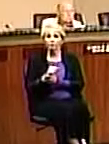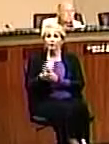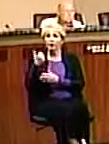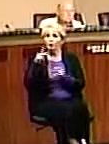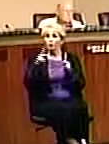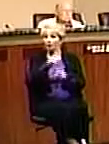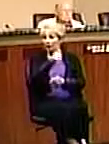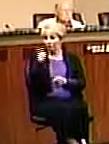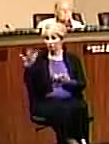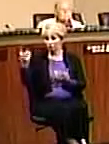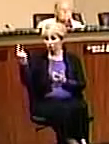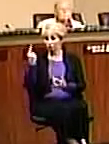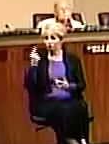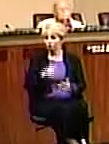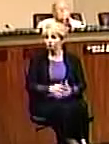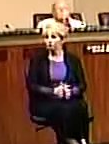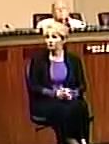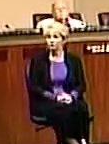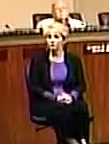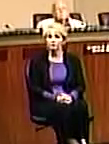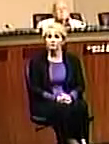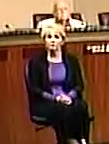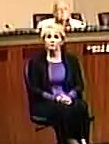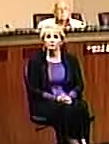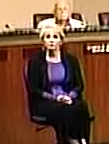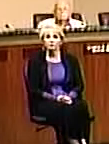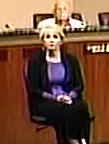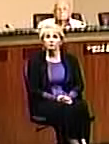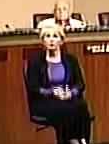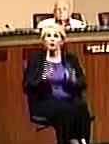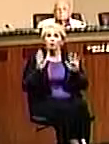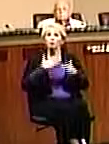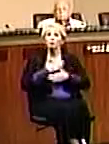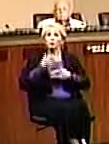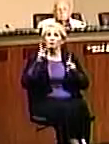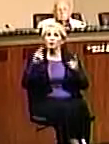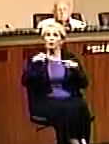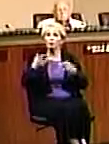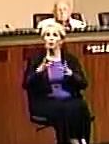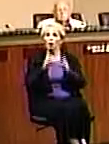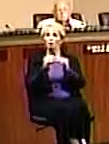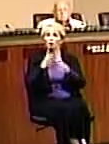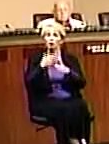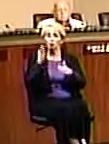Anyone else? I greatly appreciate everyone being here. Meeting's adjourned.